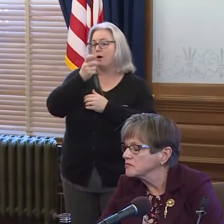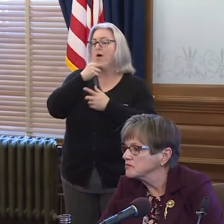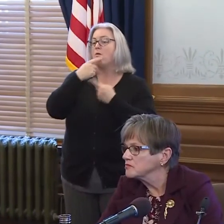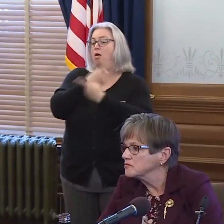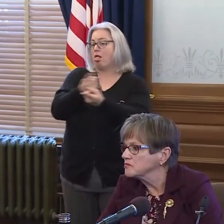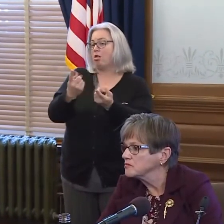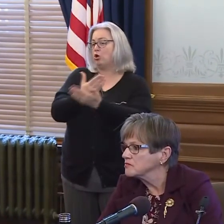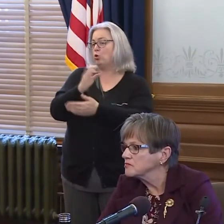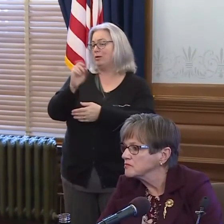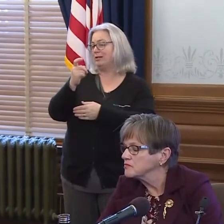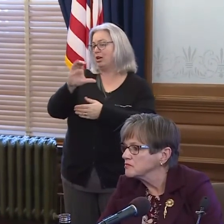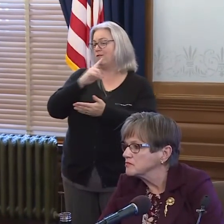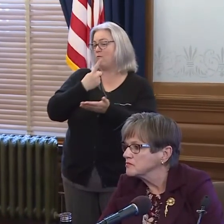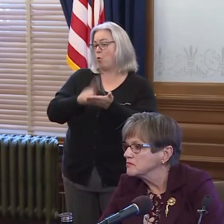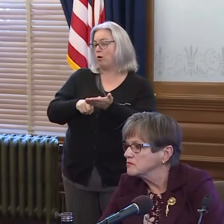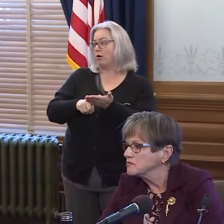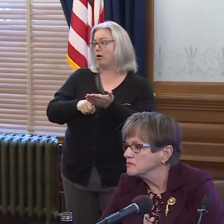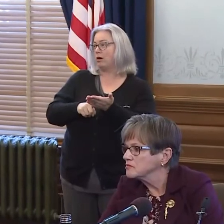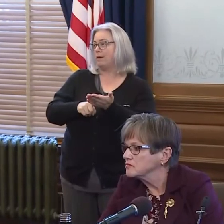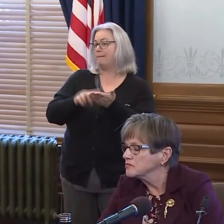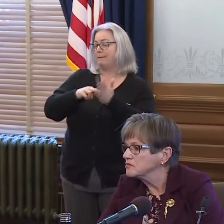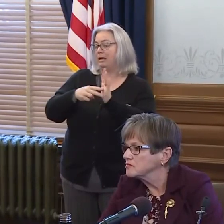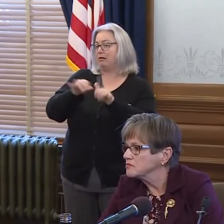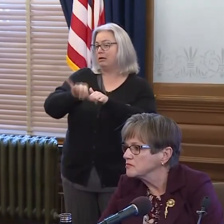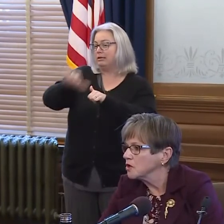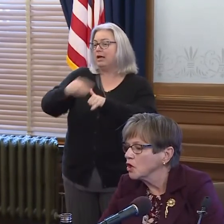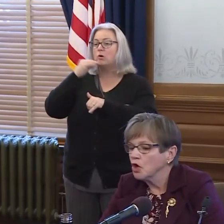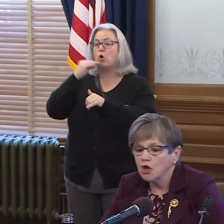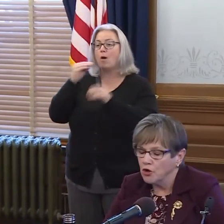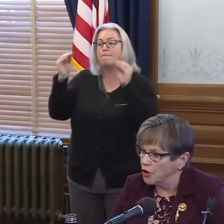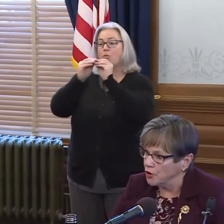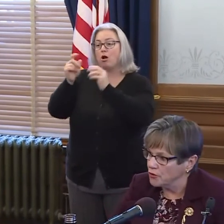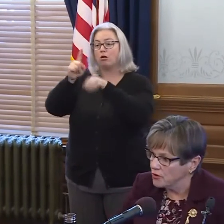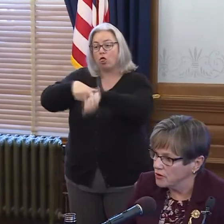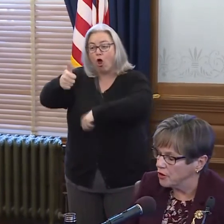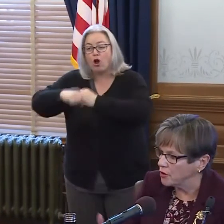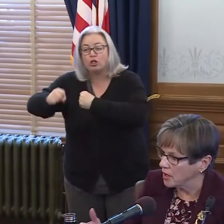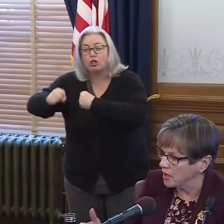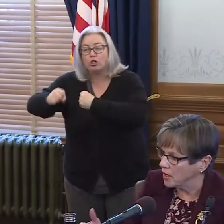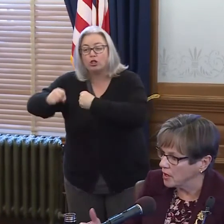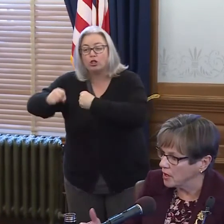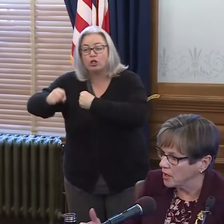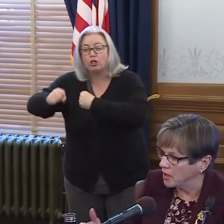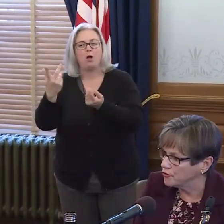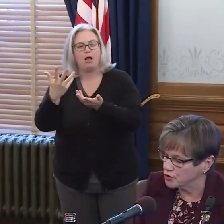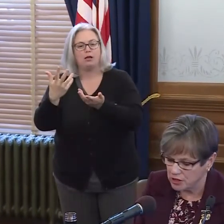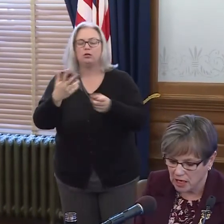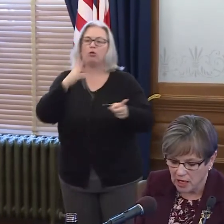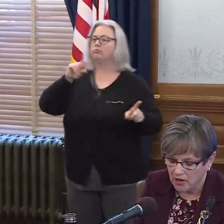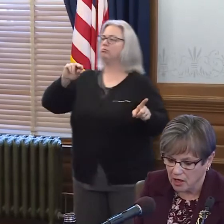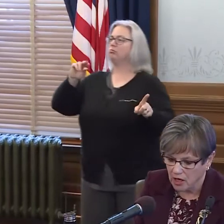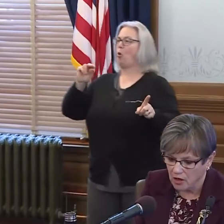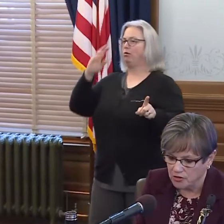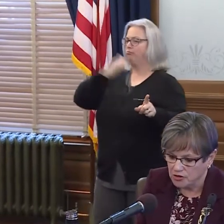that extends the statewide lockdown for a few more weeks? No, no, I'm sorry for the